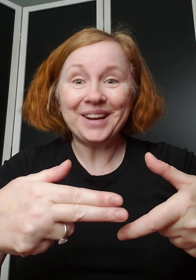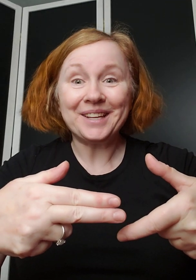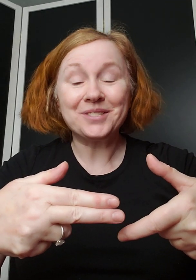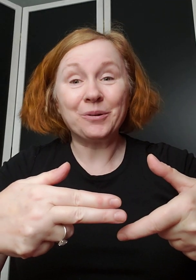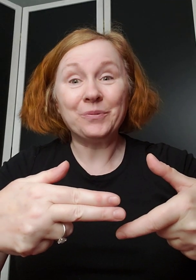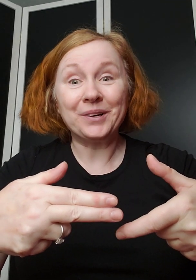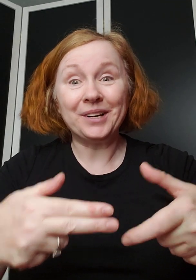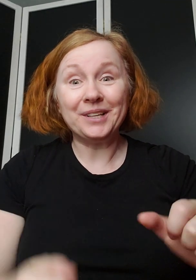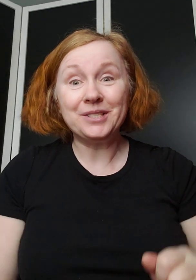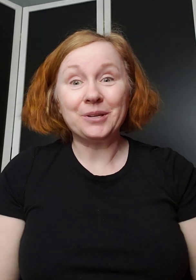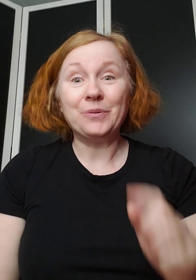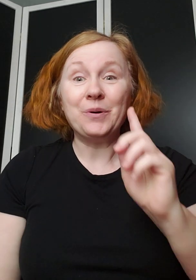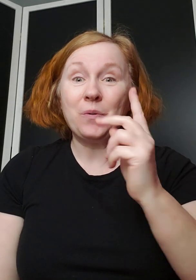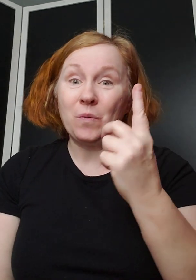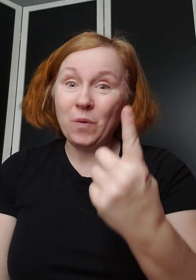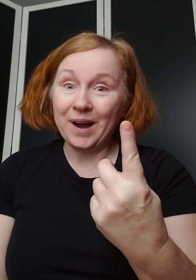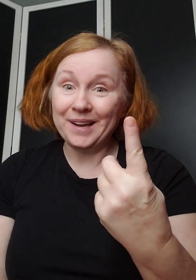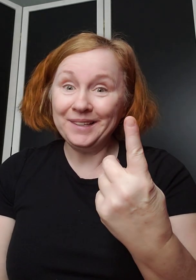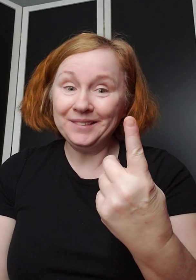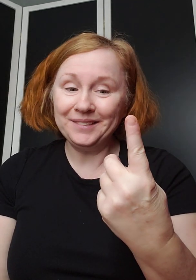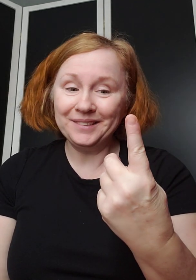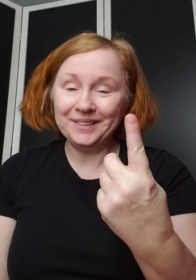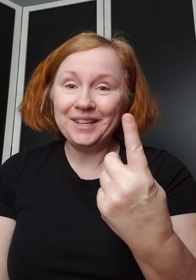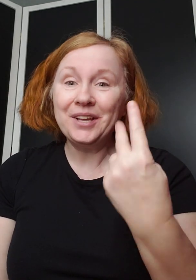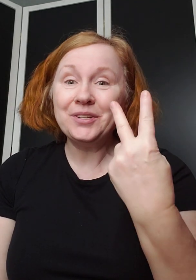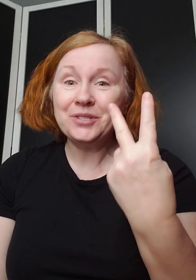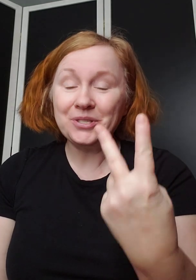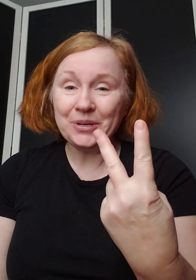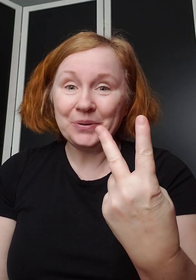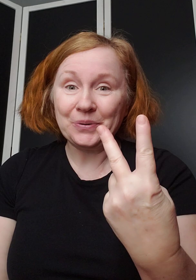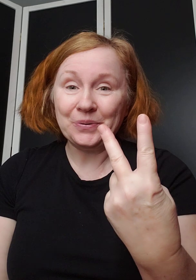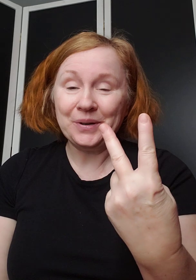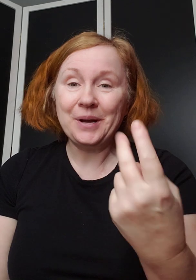Okay, so we're gonna do 1, 2,